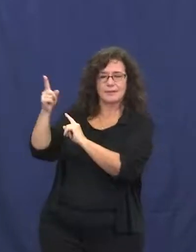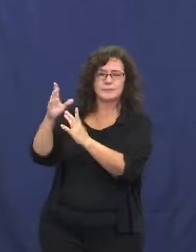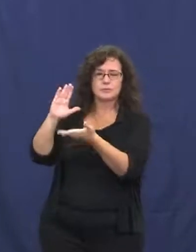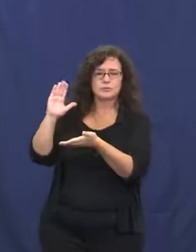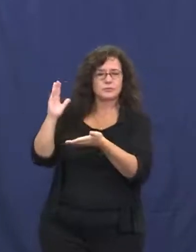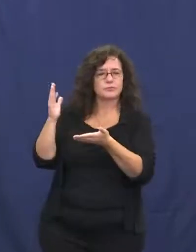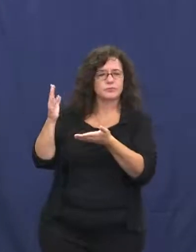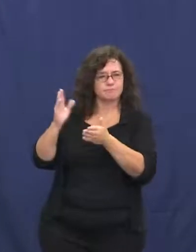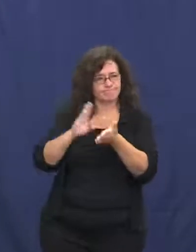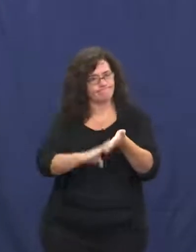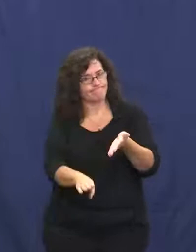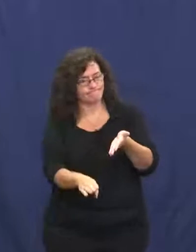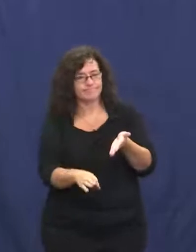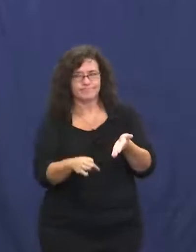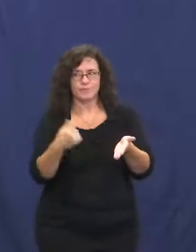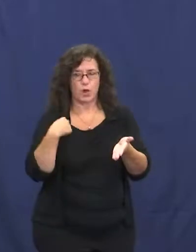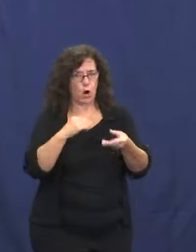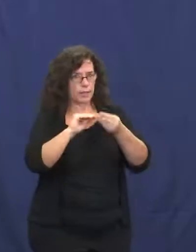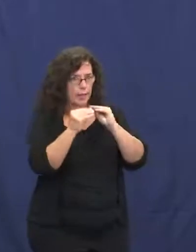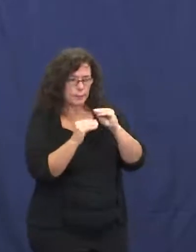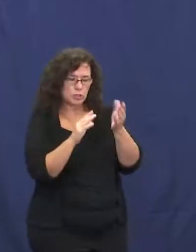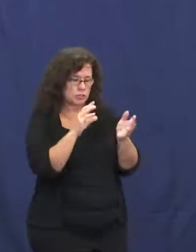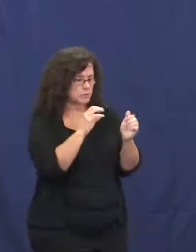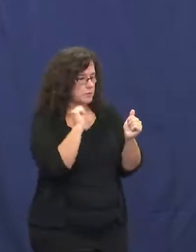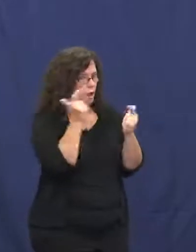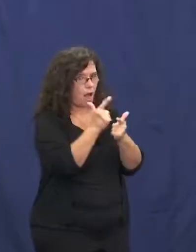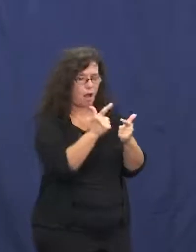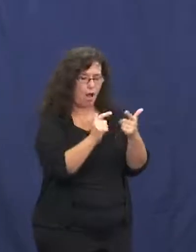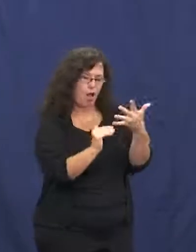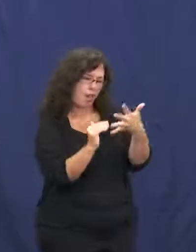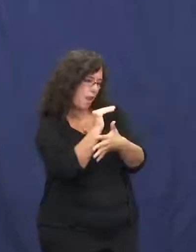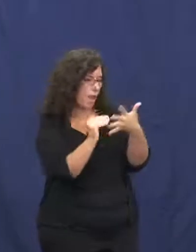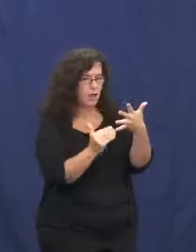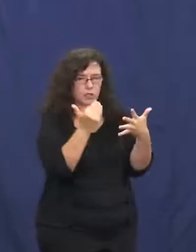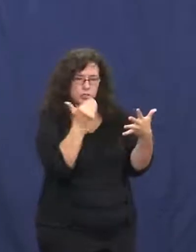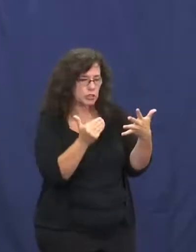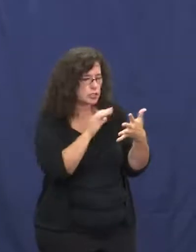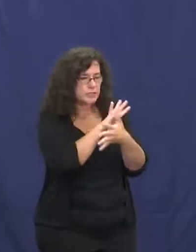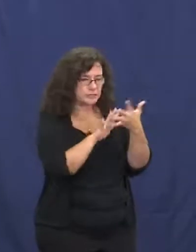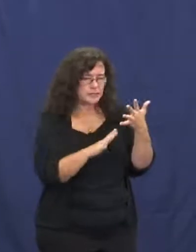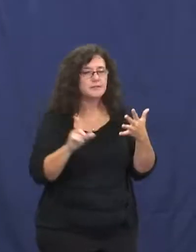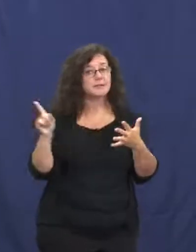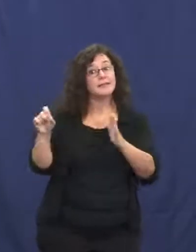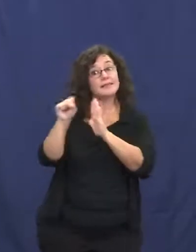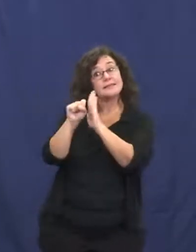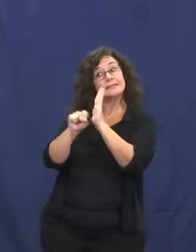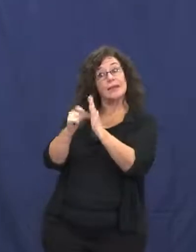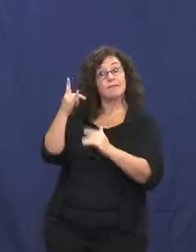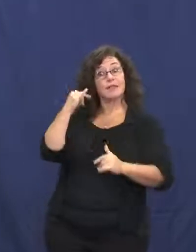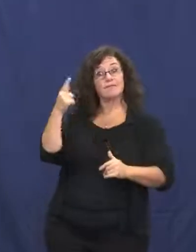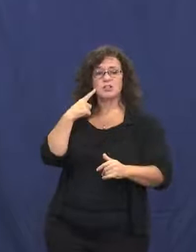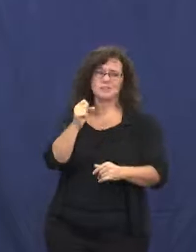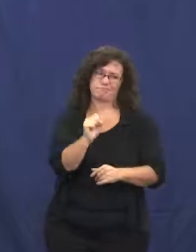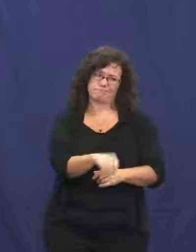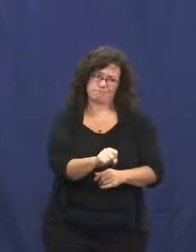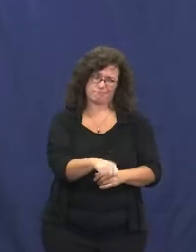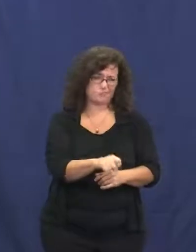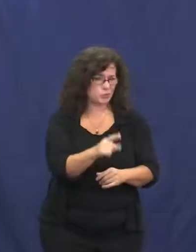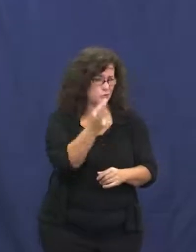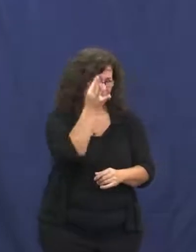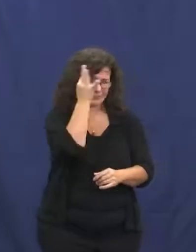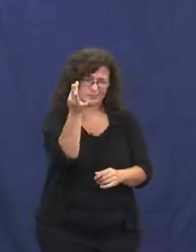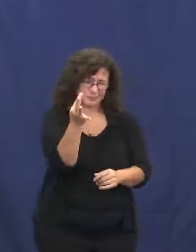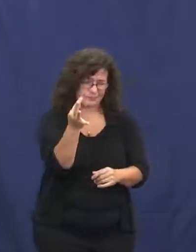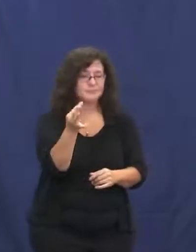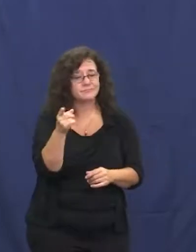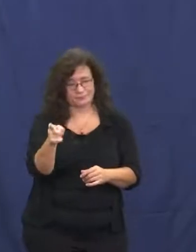even some, and our very low hospitalization rate. So, and the state acknowledged that we are heading in the right direction. And you heard Mr. Vargas say that we could be